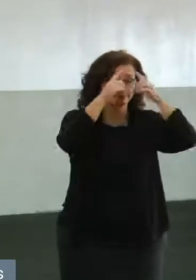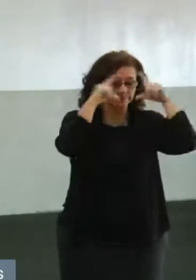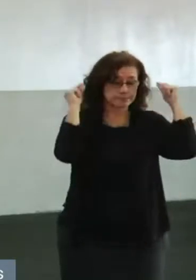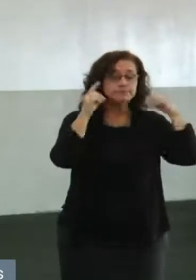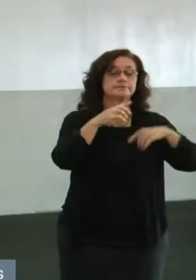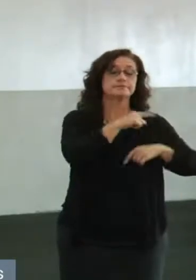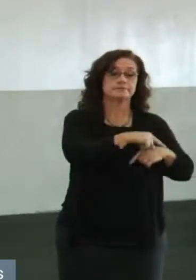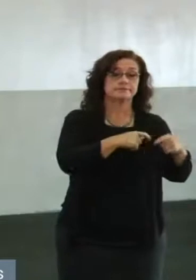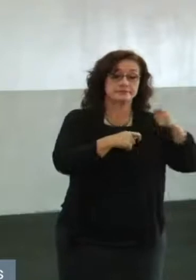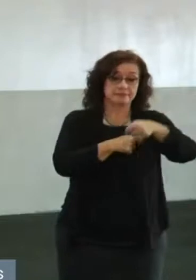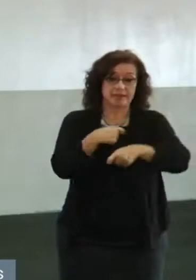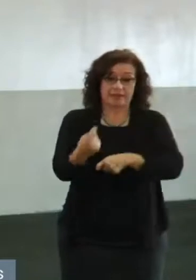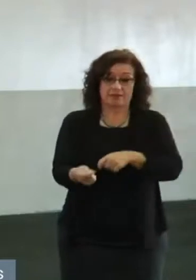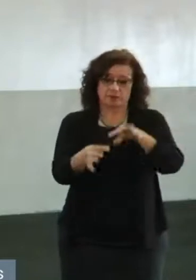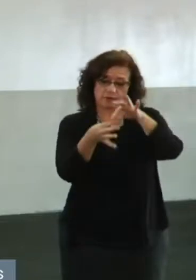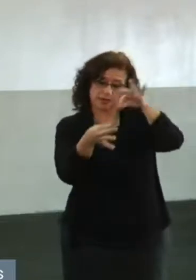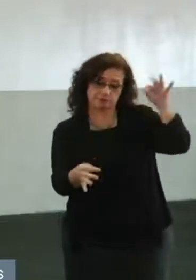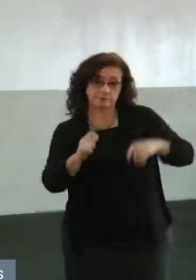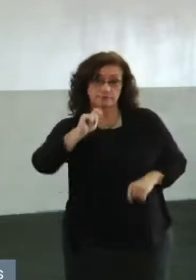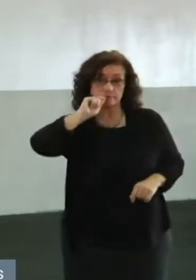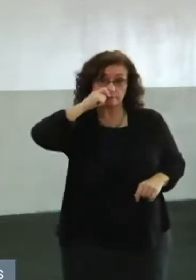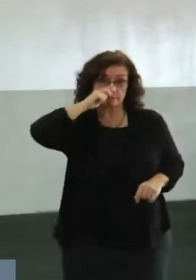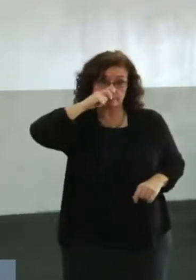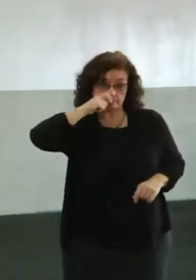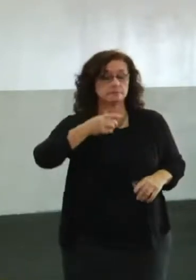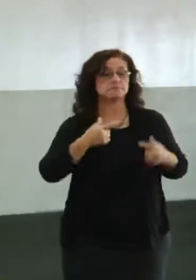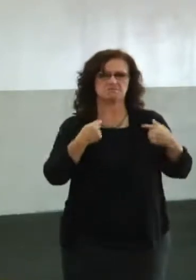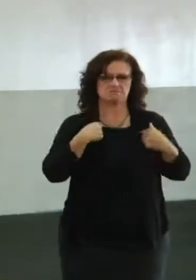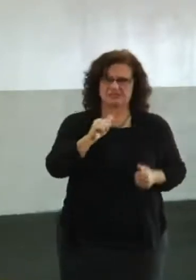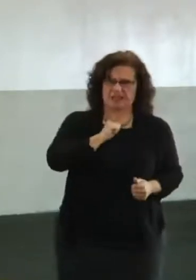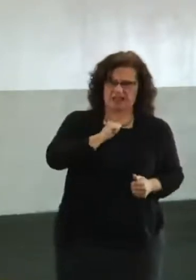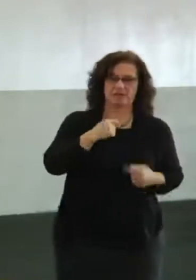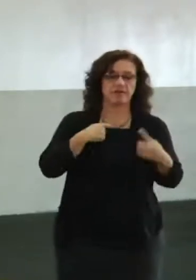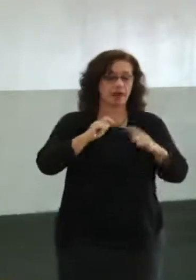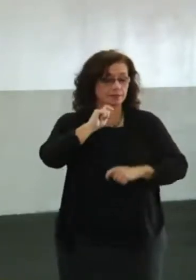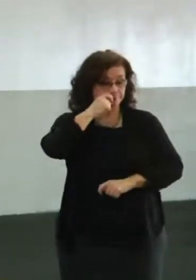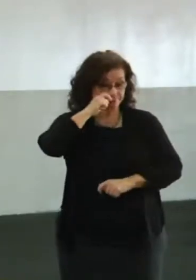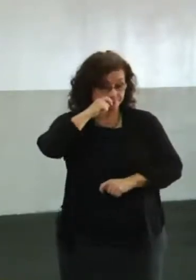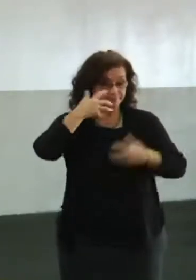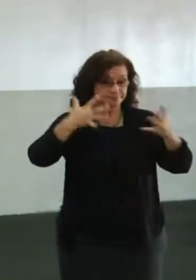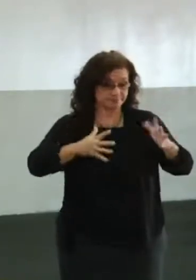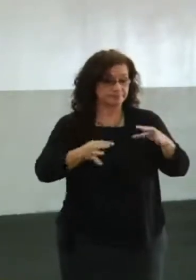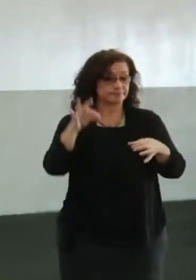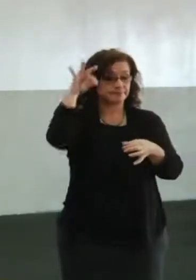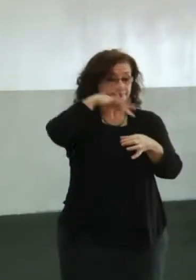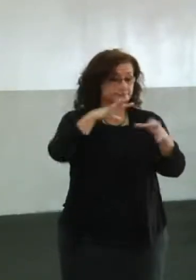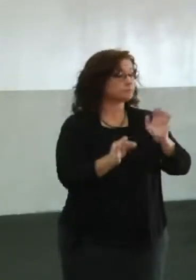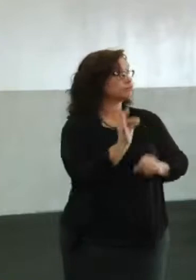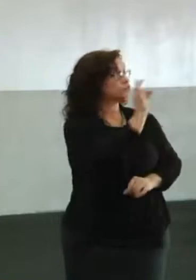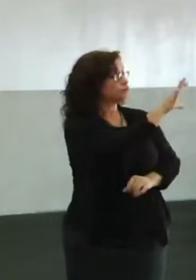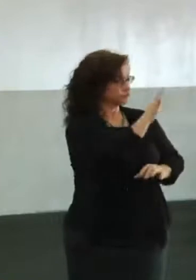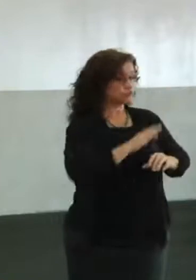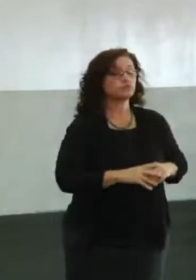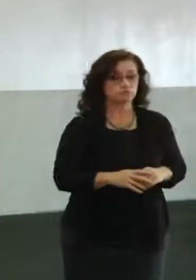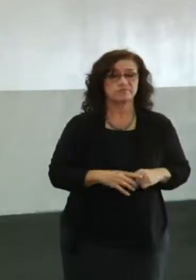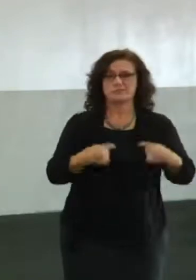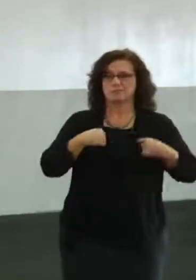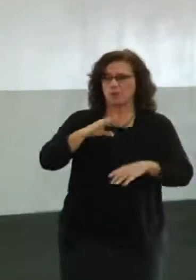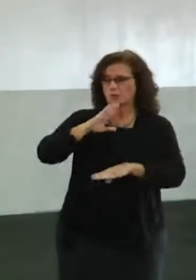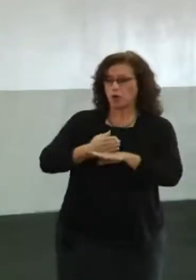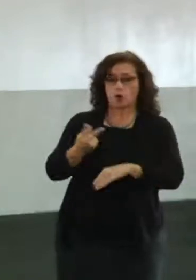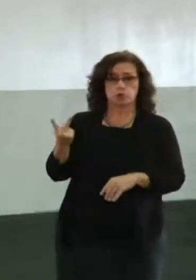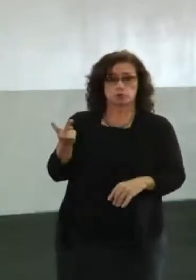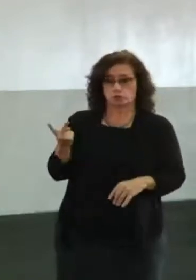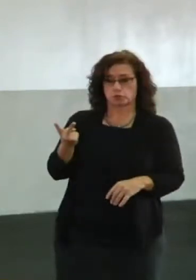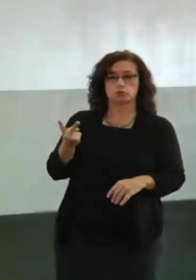and then you put it in a vial, then you give it back to them. It's a very safe process. I've had my two daughters and I go through it as well.